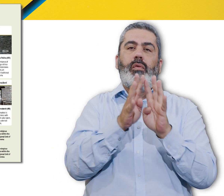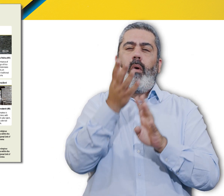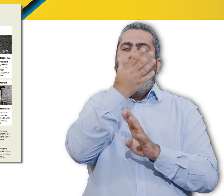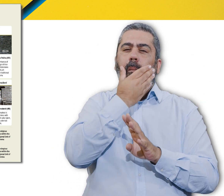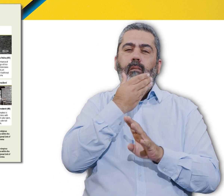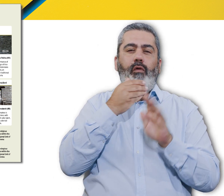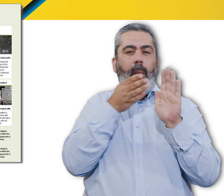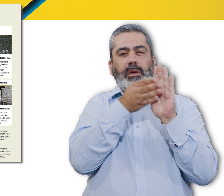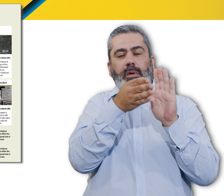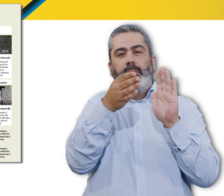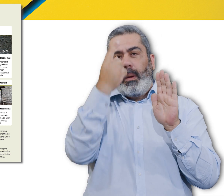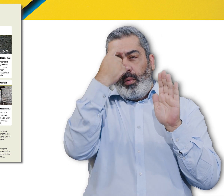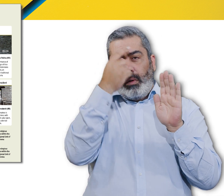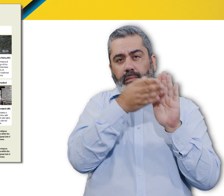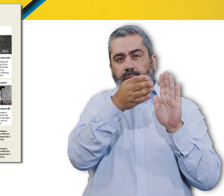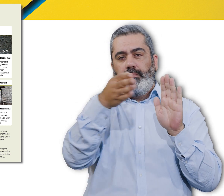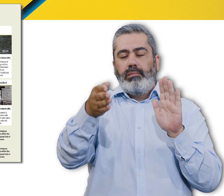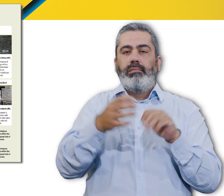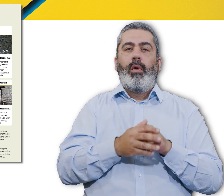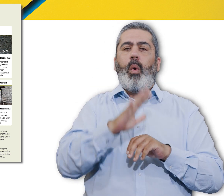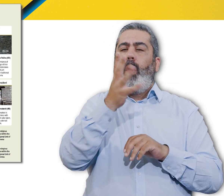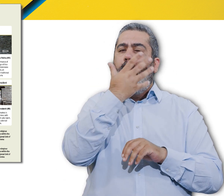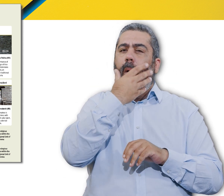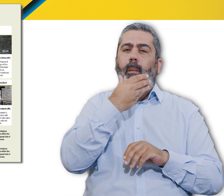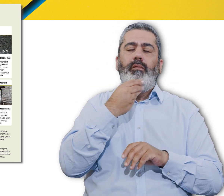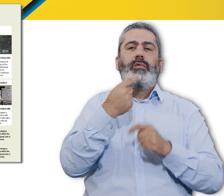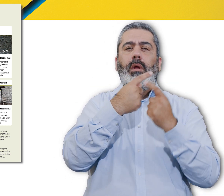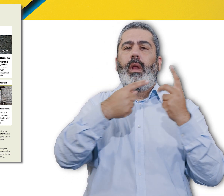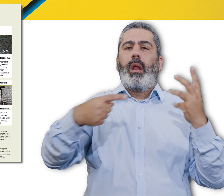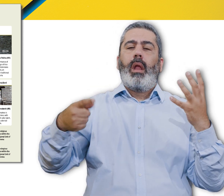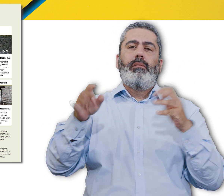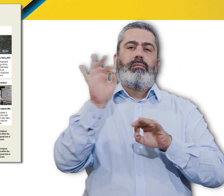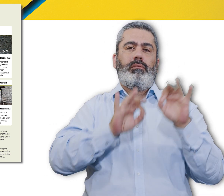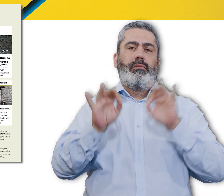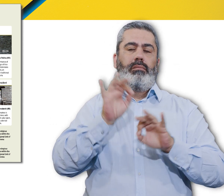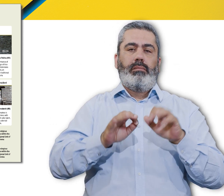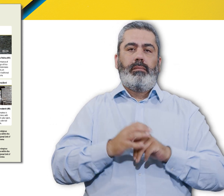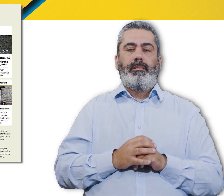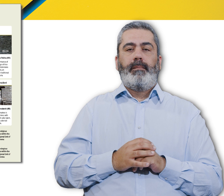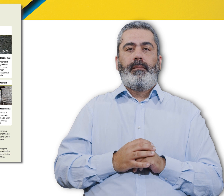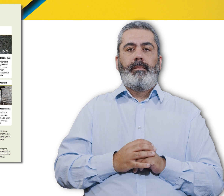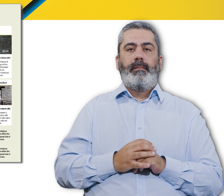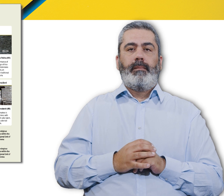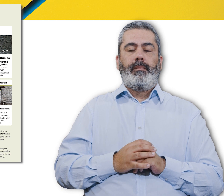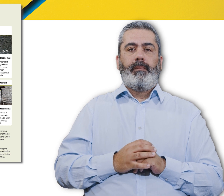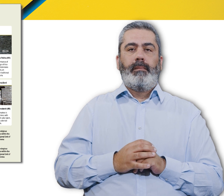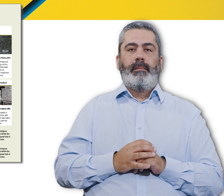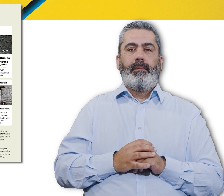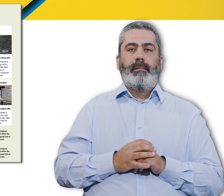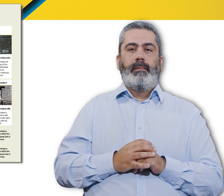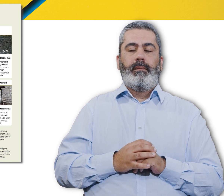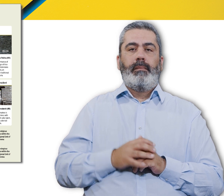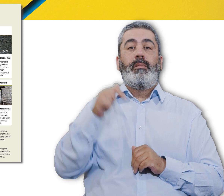133, location. Minadendra, number 89. The monastery is a real fortress with well-built cells, hatch,